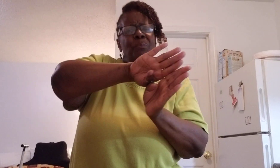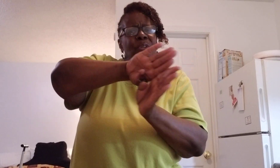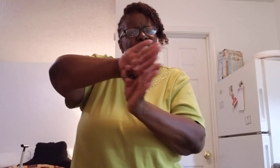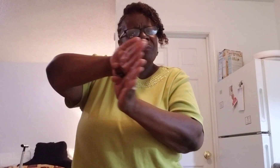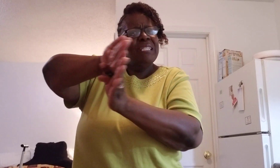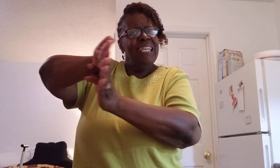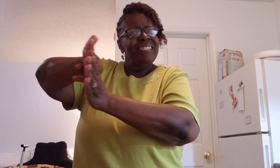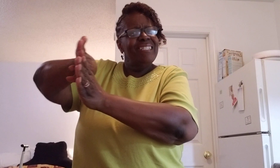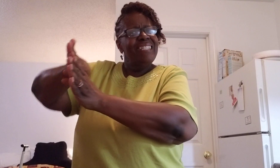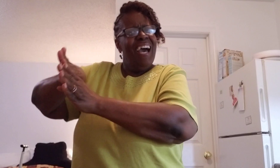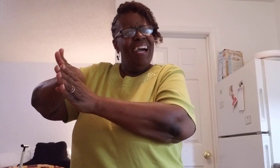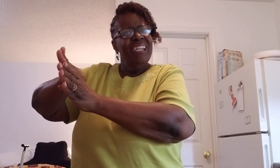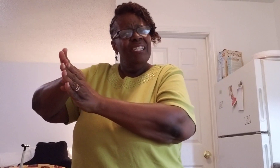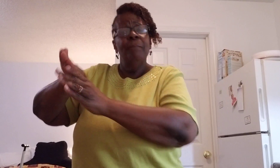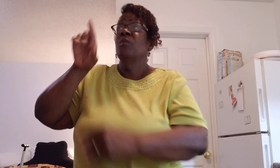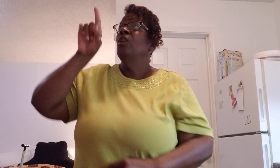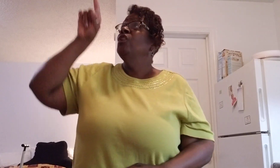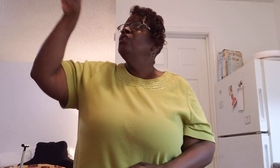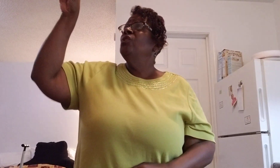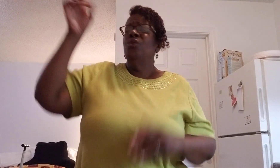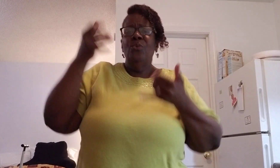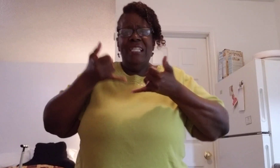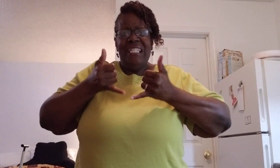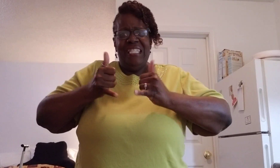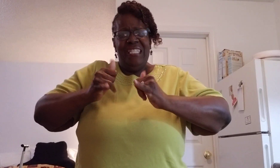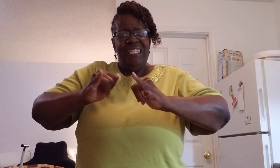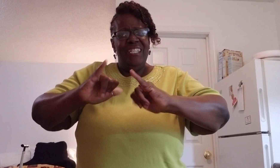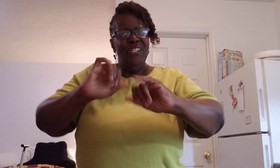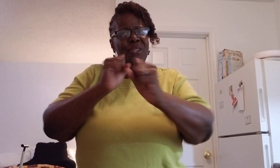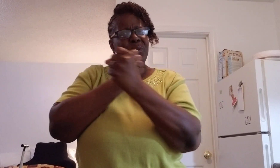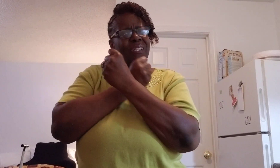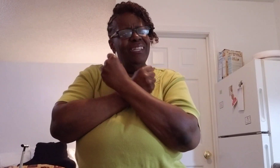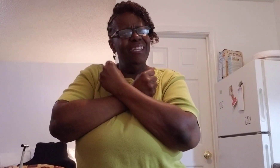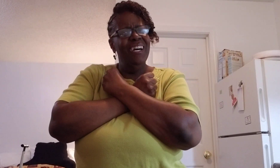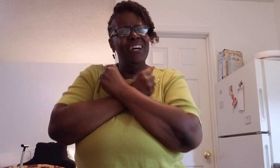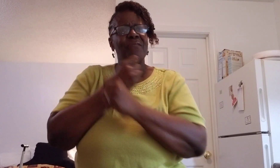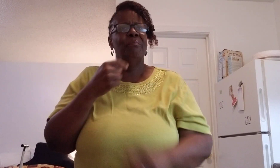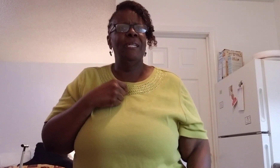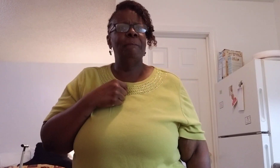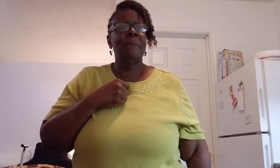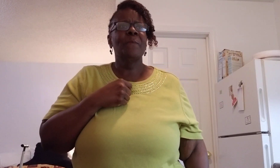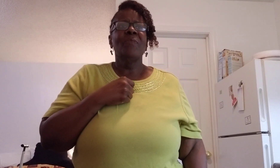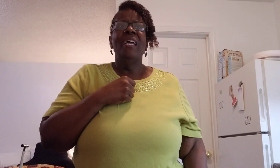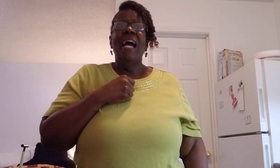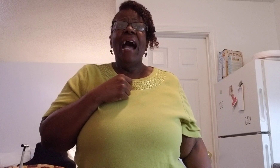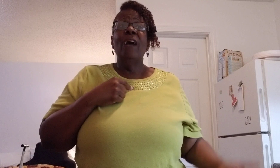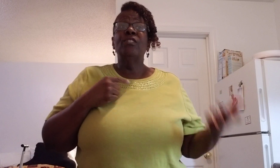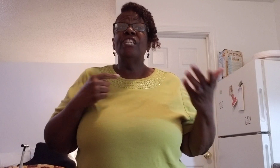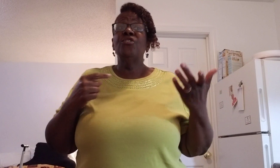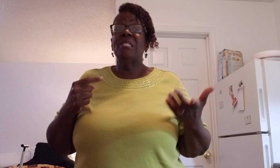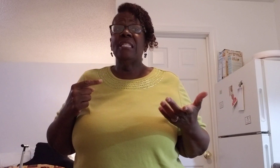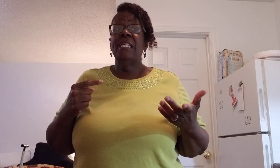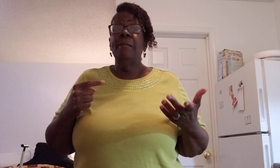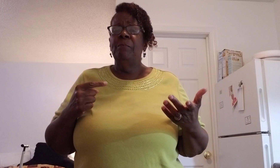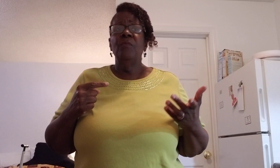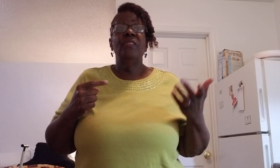Push the mistakes aside. You still love me. How did you see that